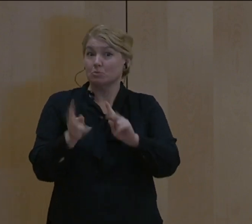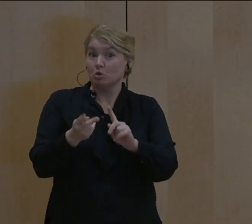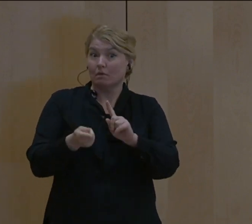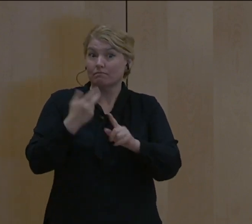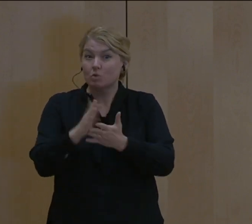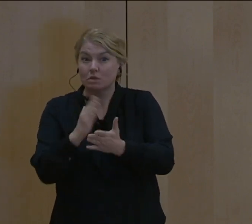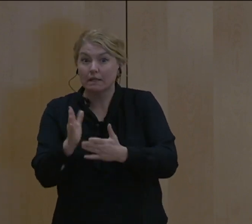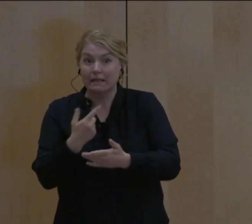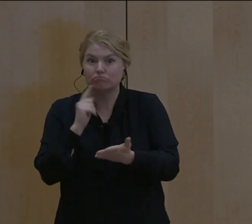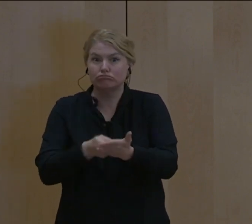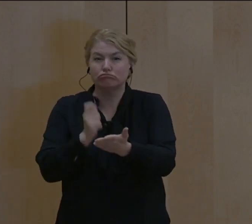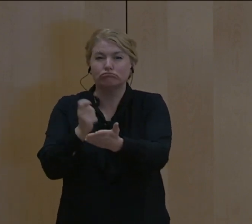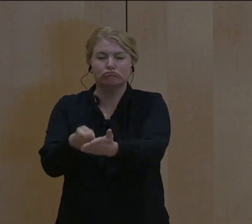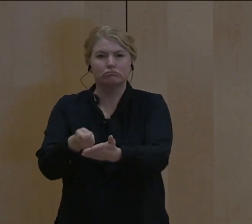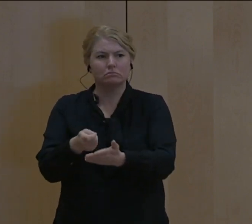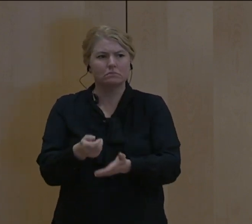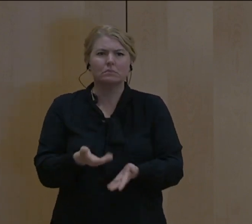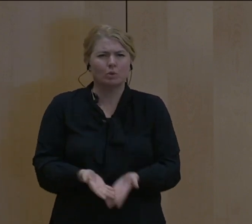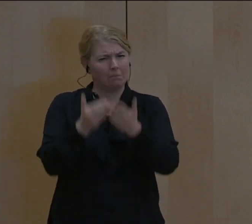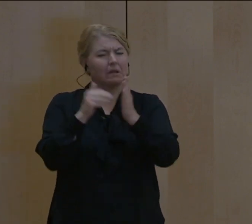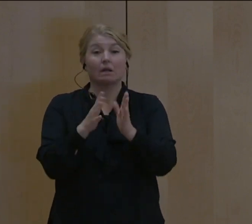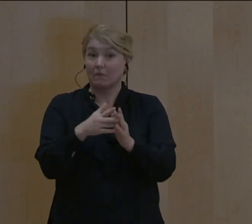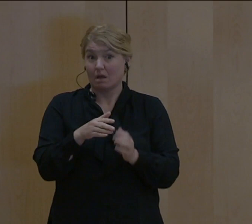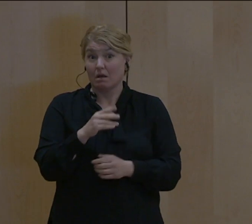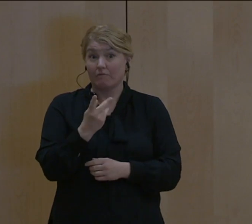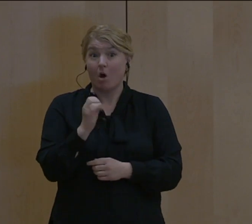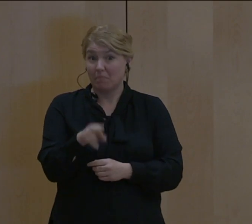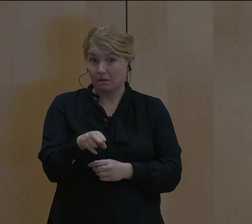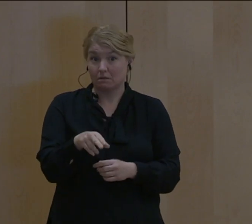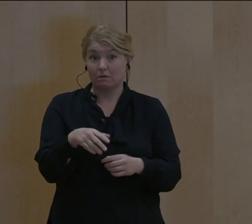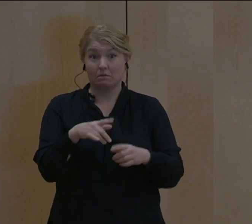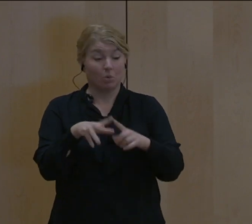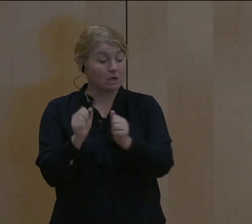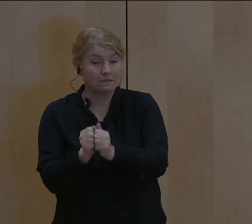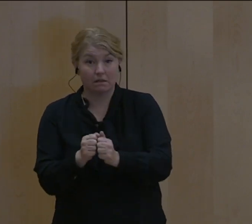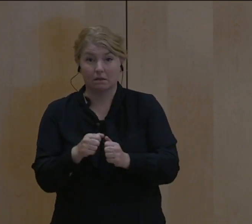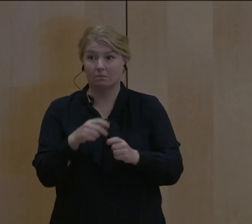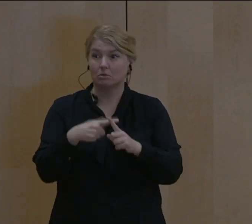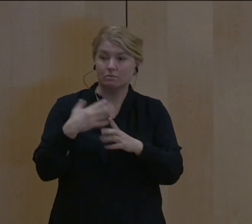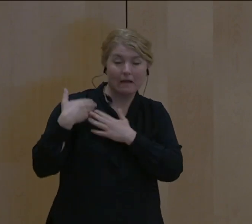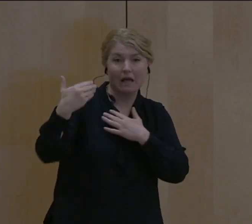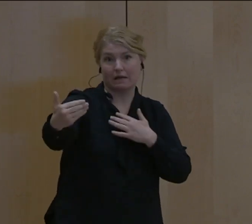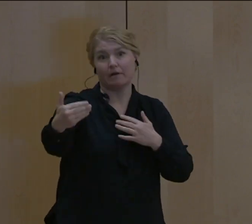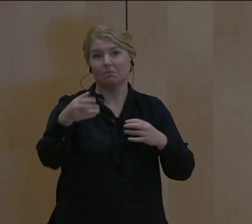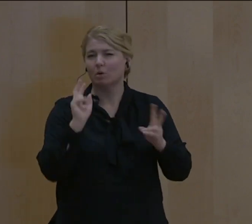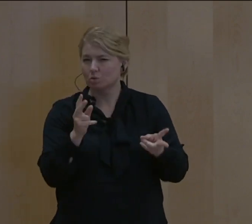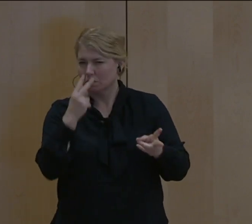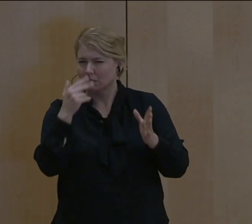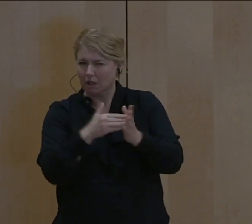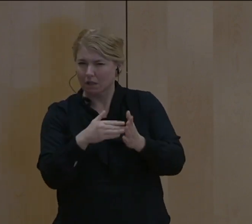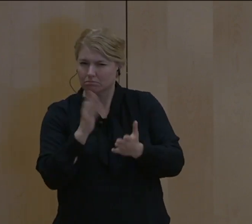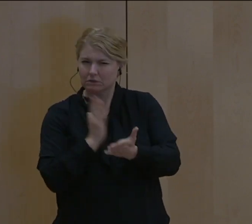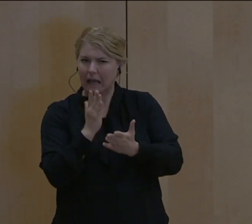defend your country and, in the longer term, the European security order. We stand with you in